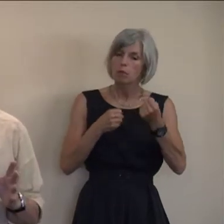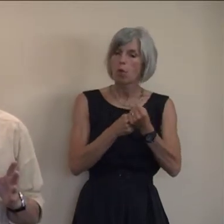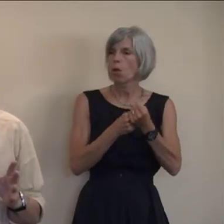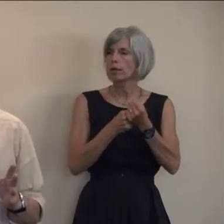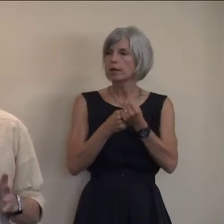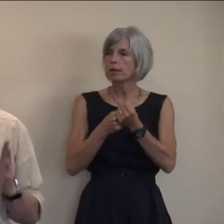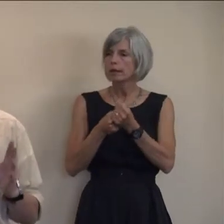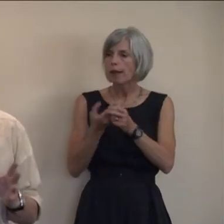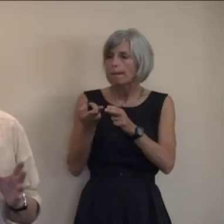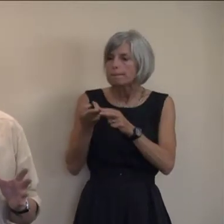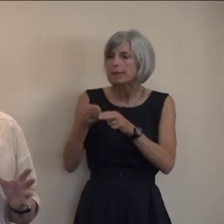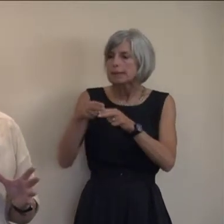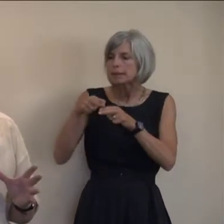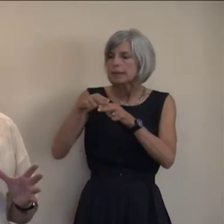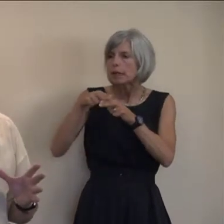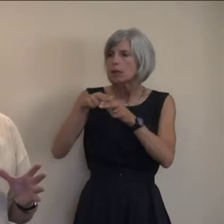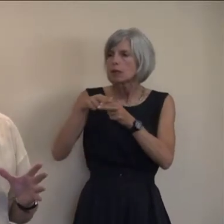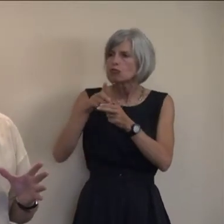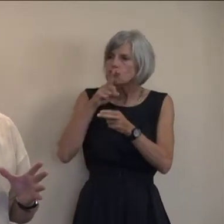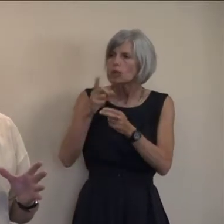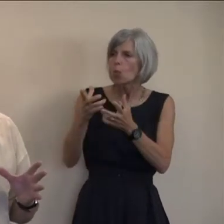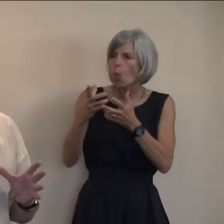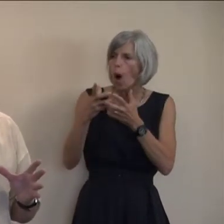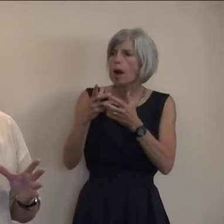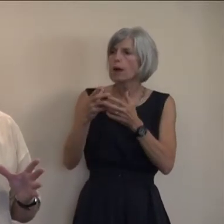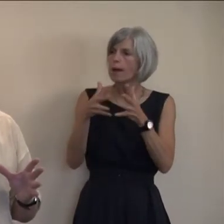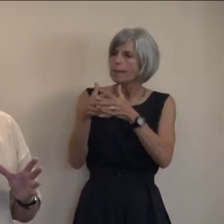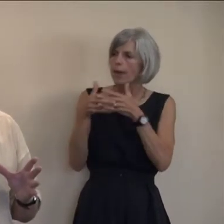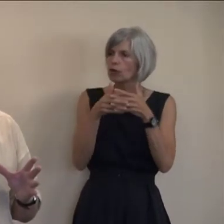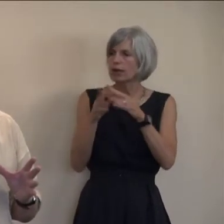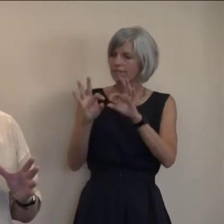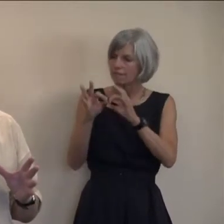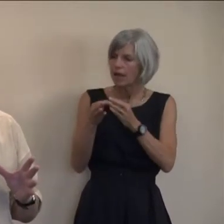wealth for American families